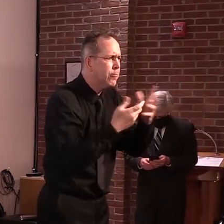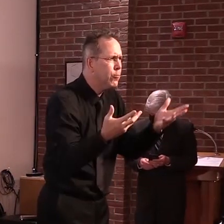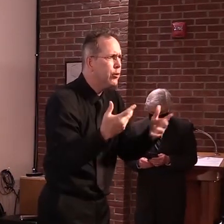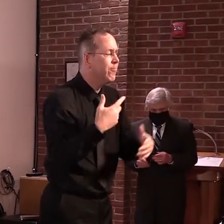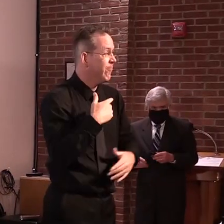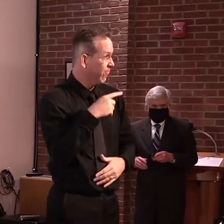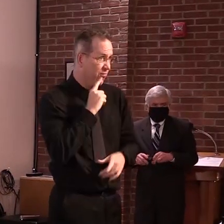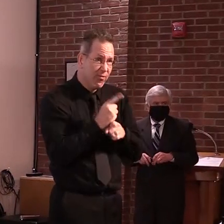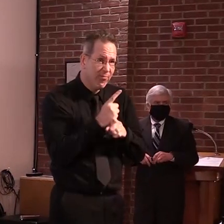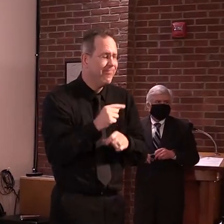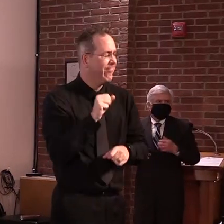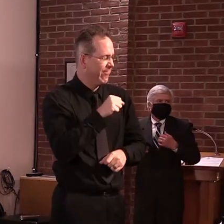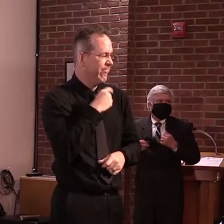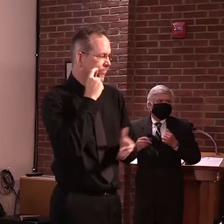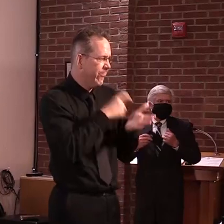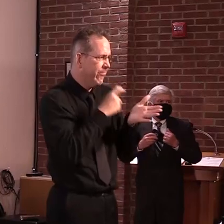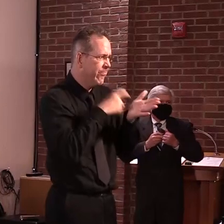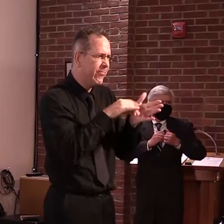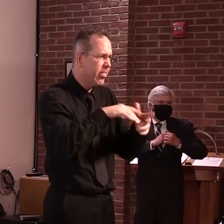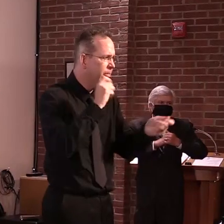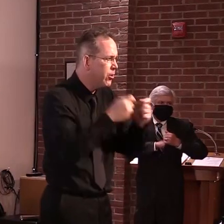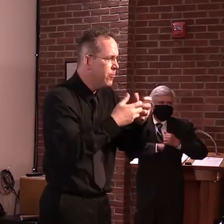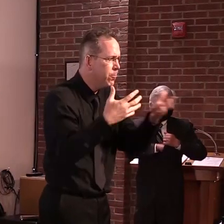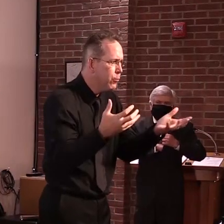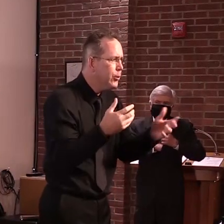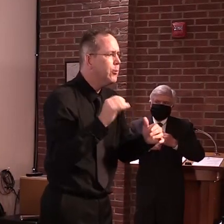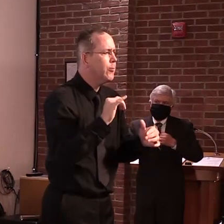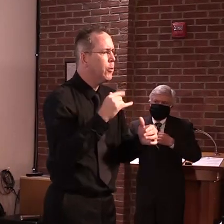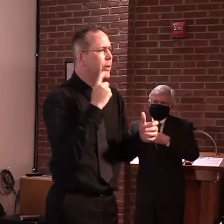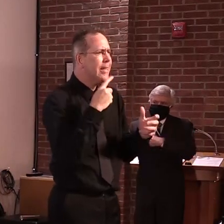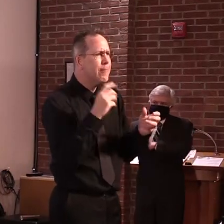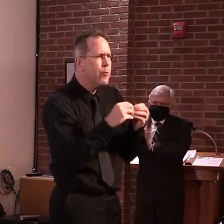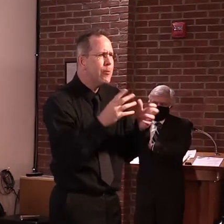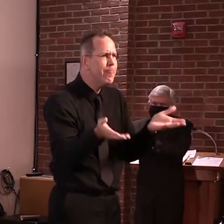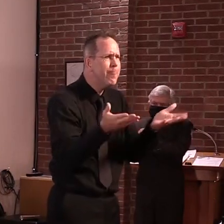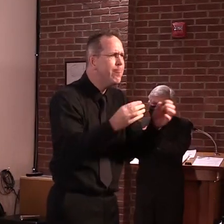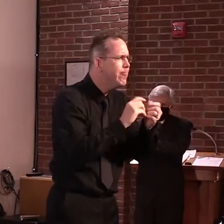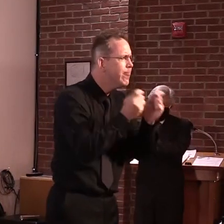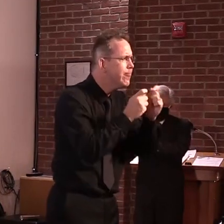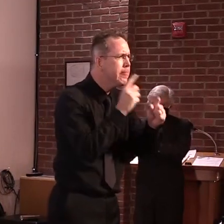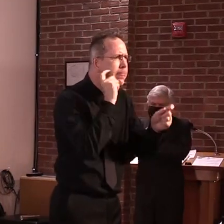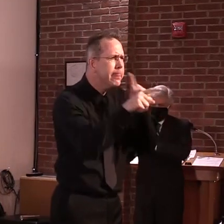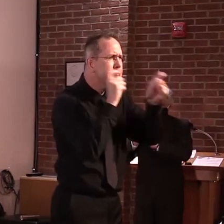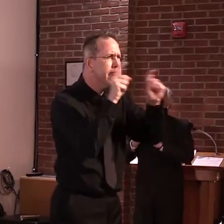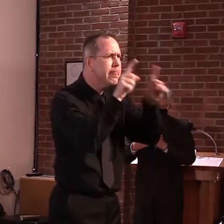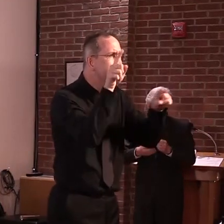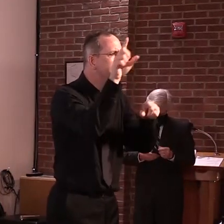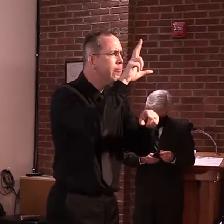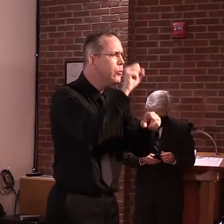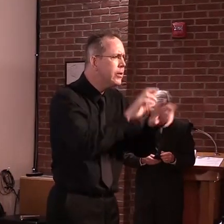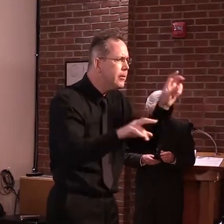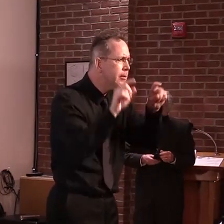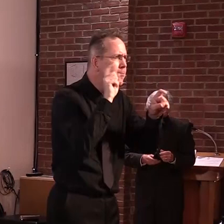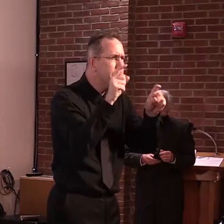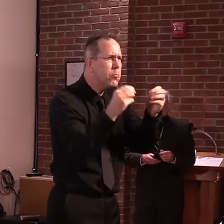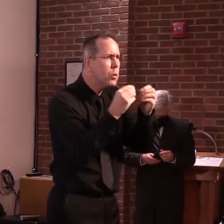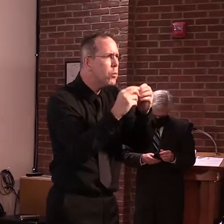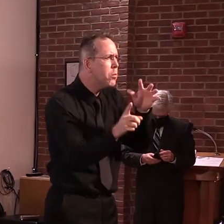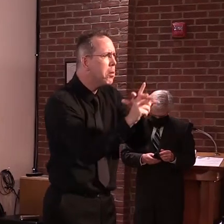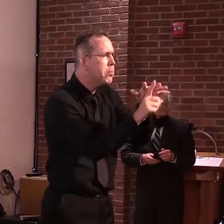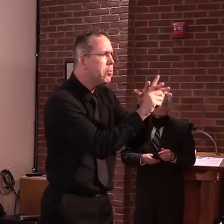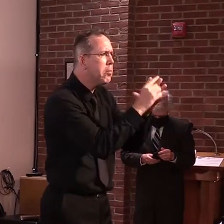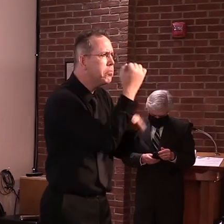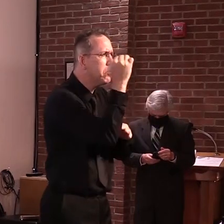nation, but it feels like this time is different. For example, NASCAR